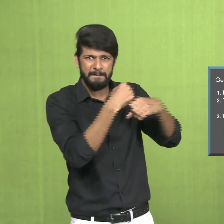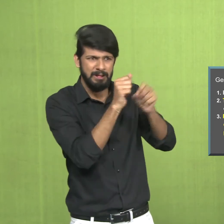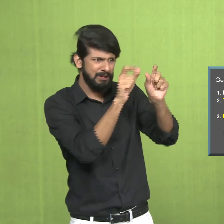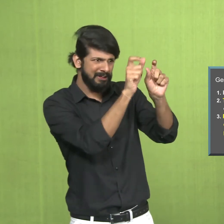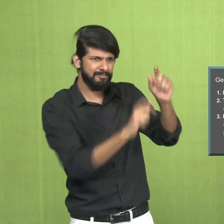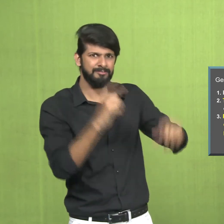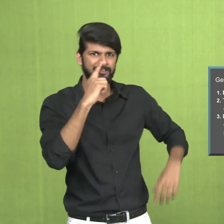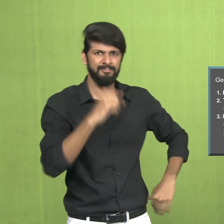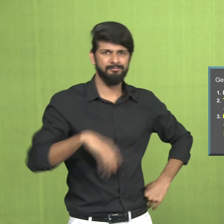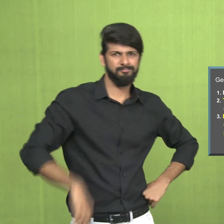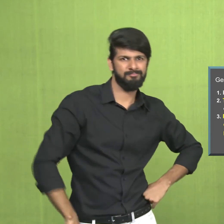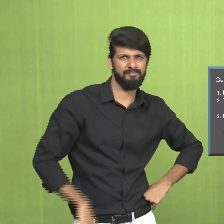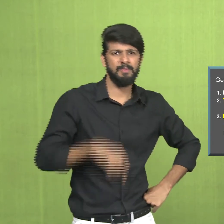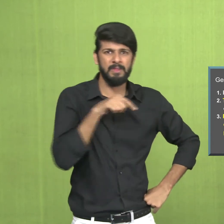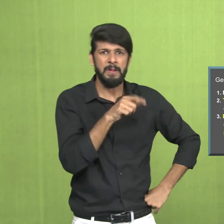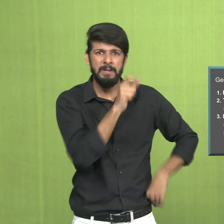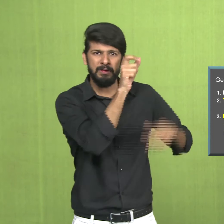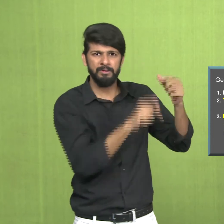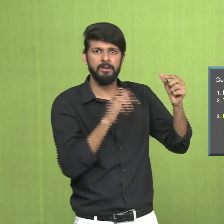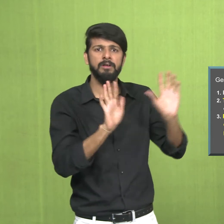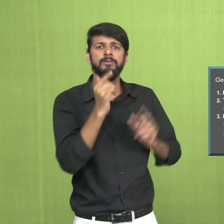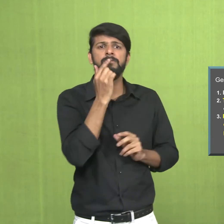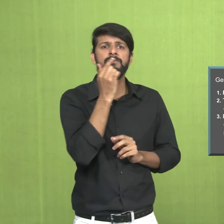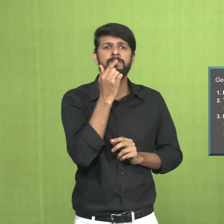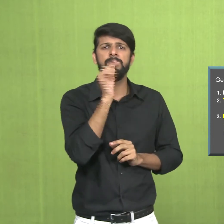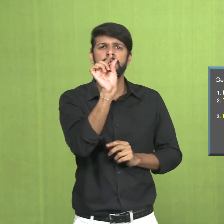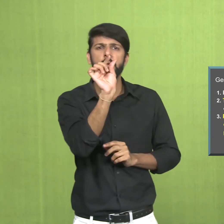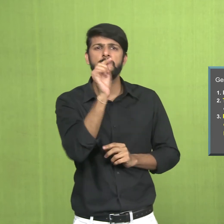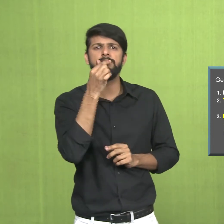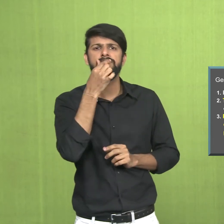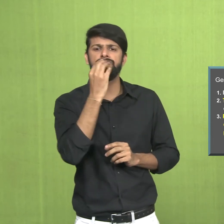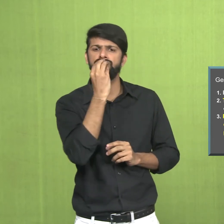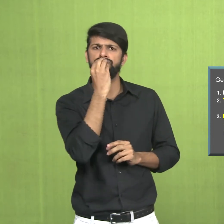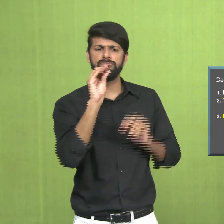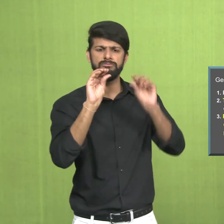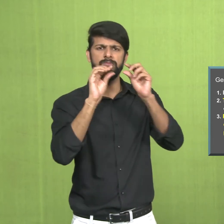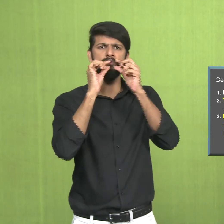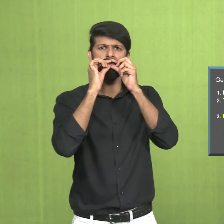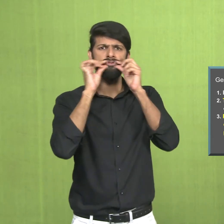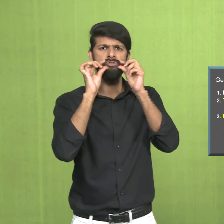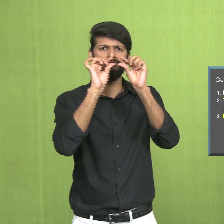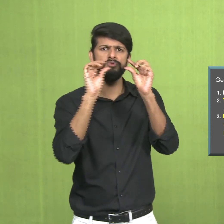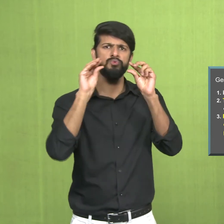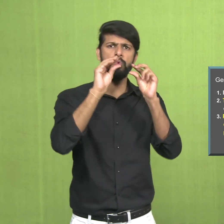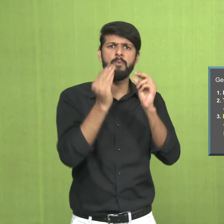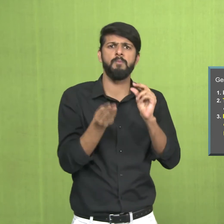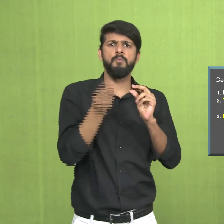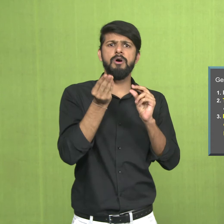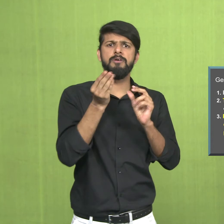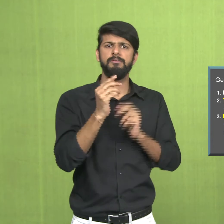The dancing girl sculpture has certain features which indicates that the woman could be of tribal origin. So the